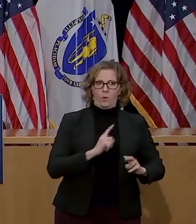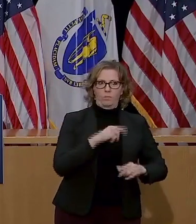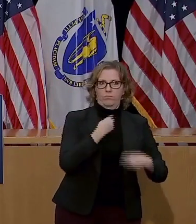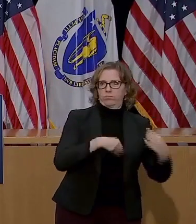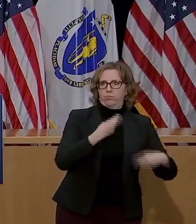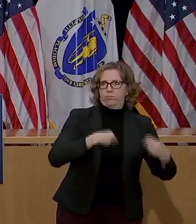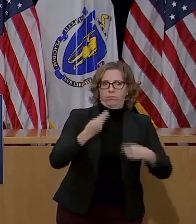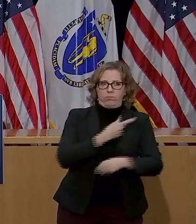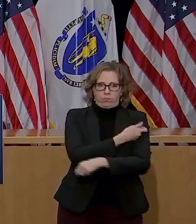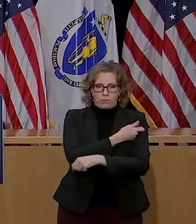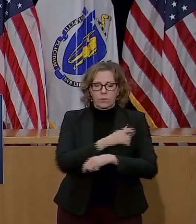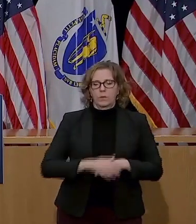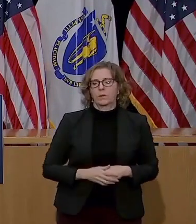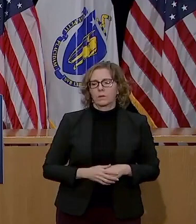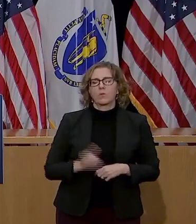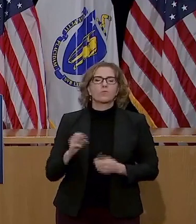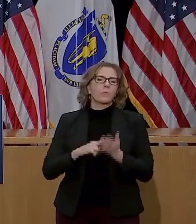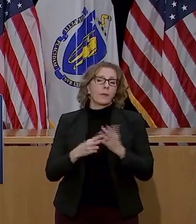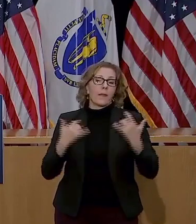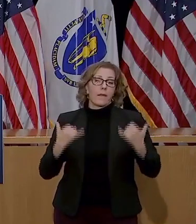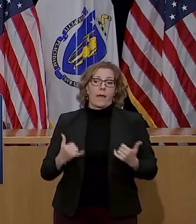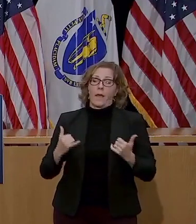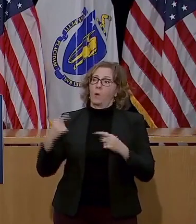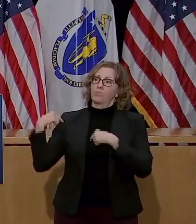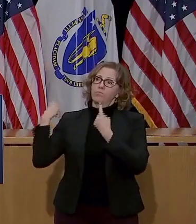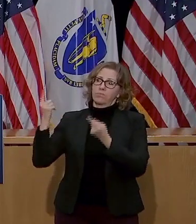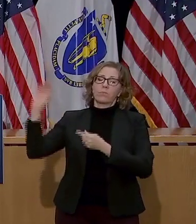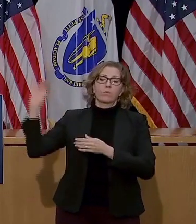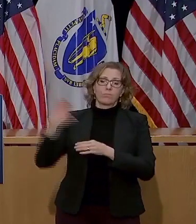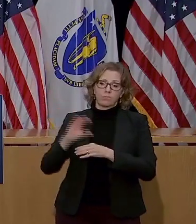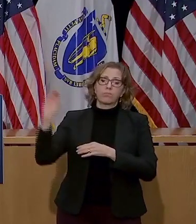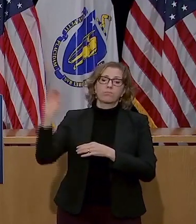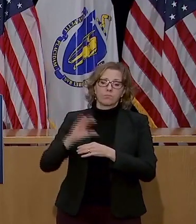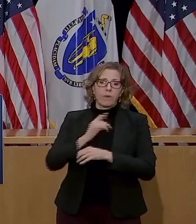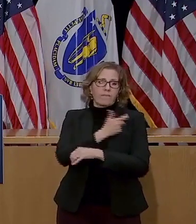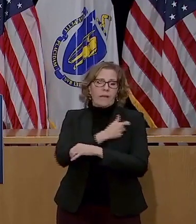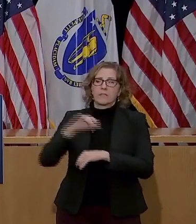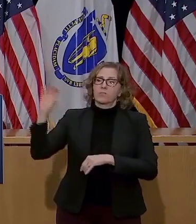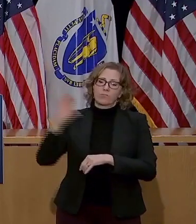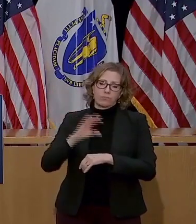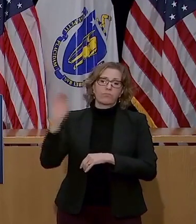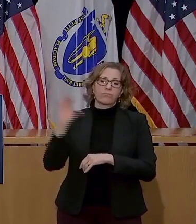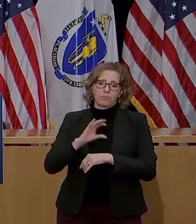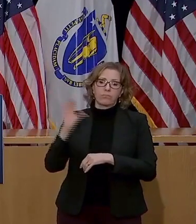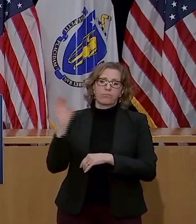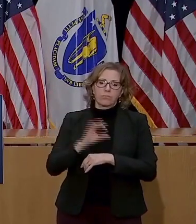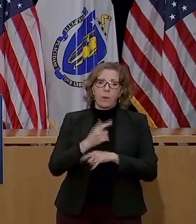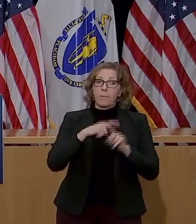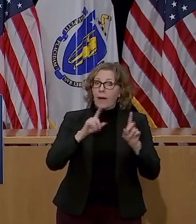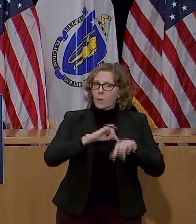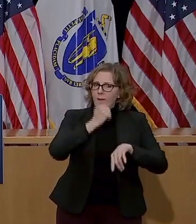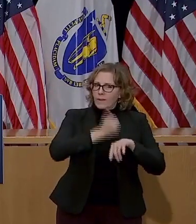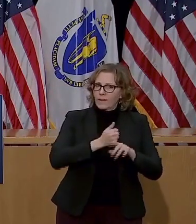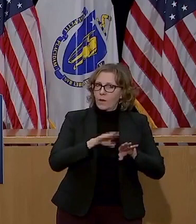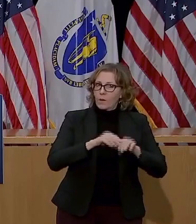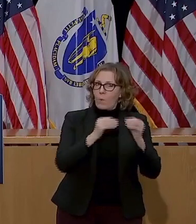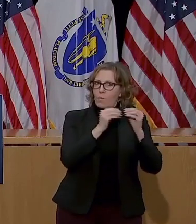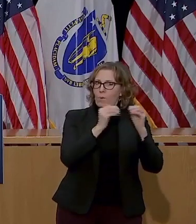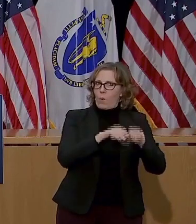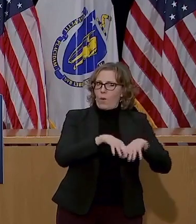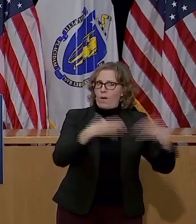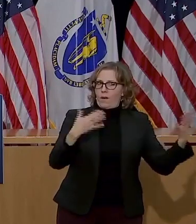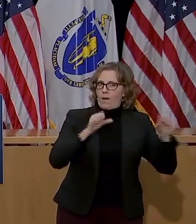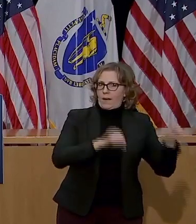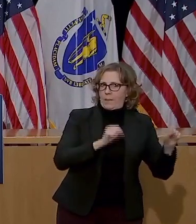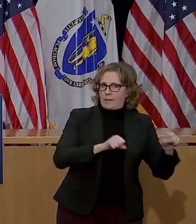number of doses we're getting now, we may end up with some empty sites and some empty seats and empty appointments at some of